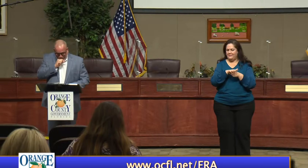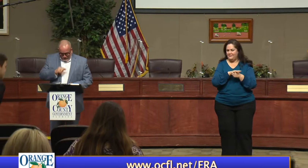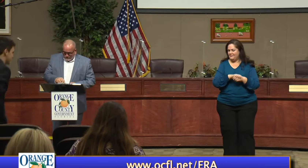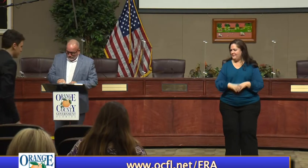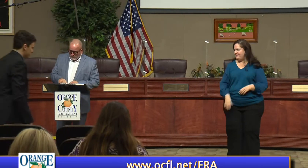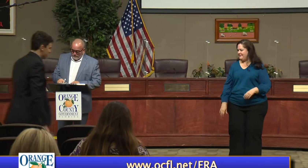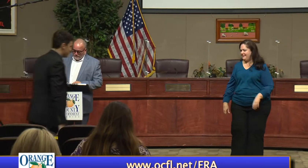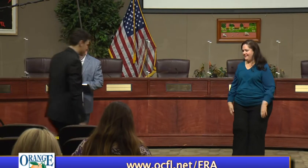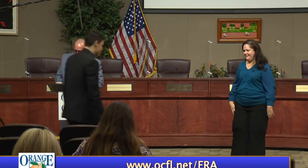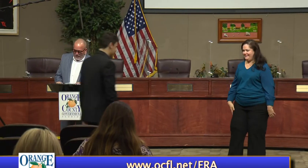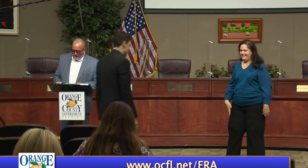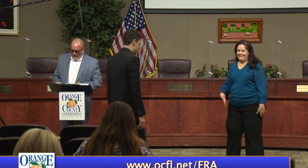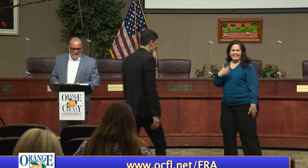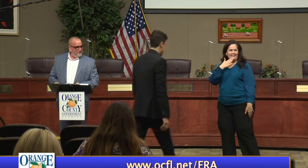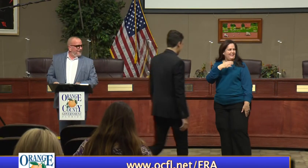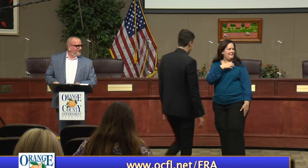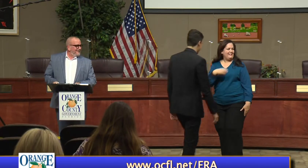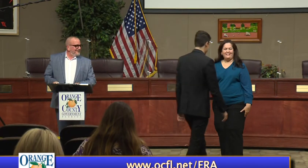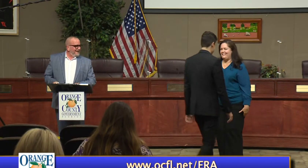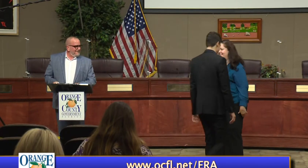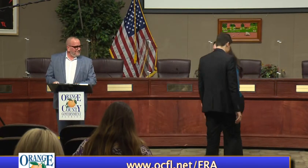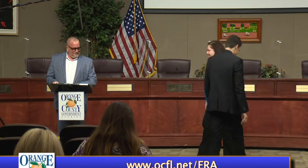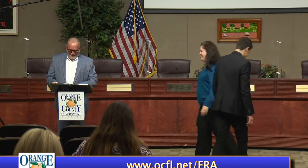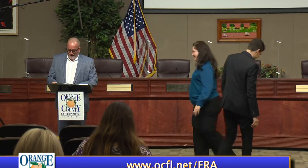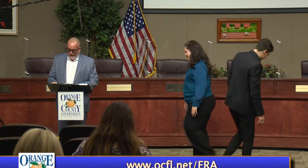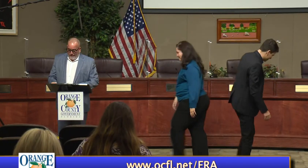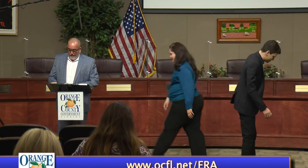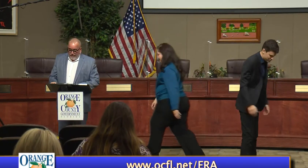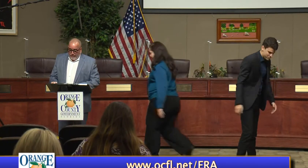you, Mayor. I like a drum roll. Yeah.